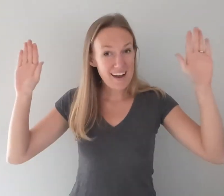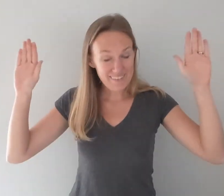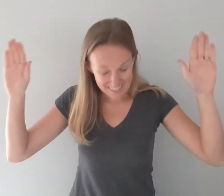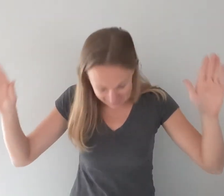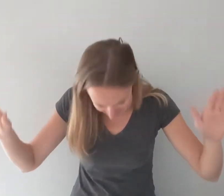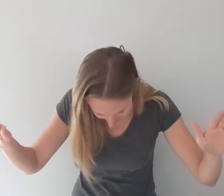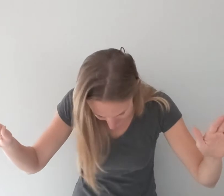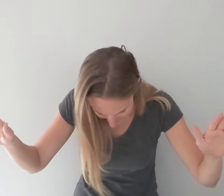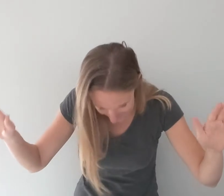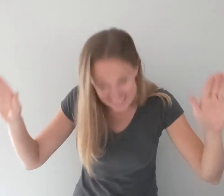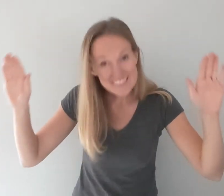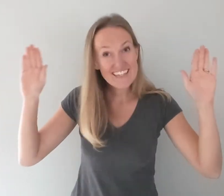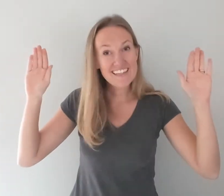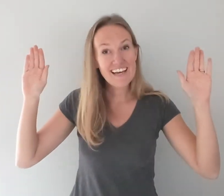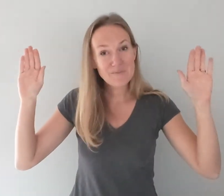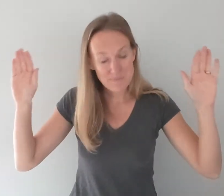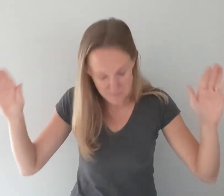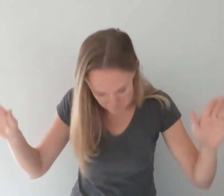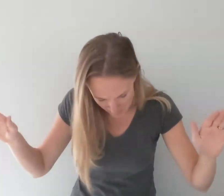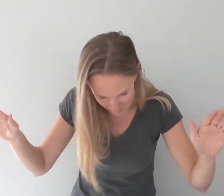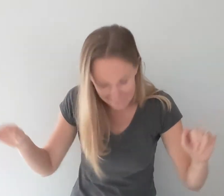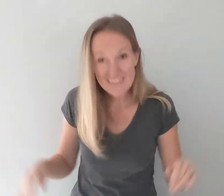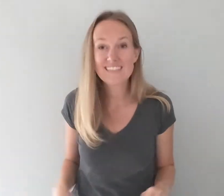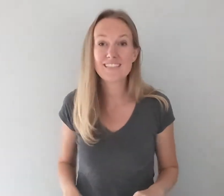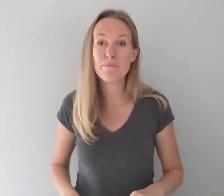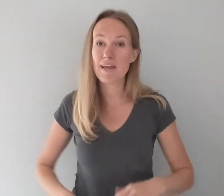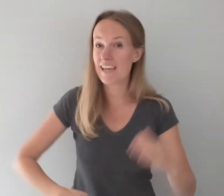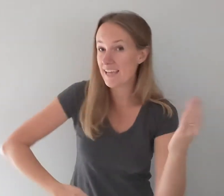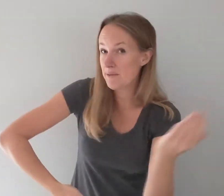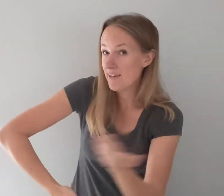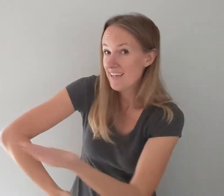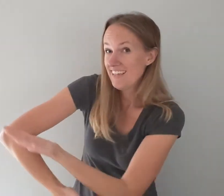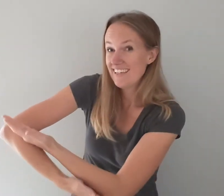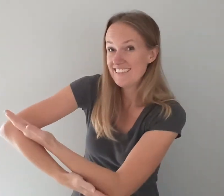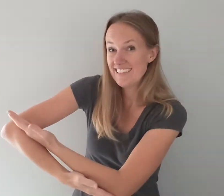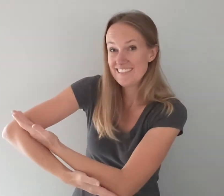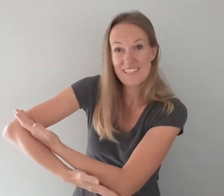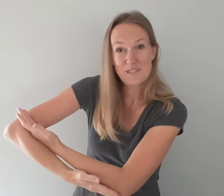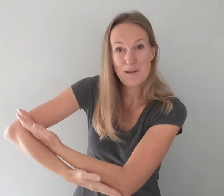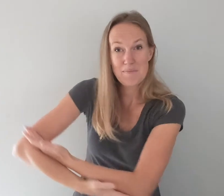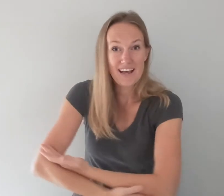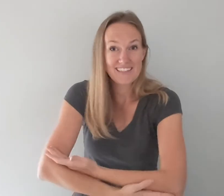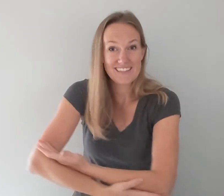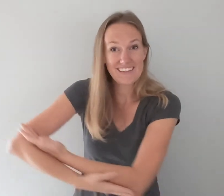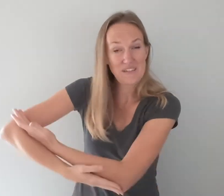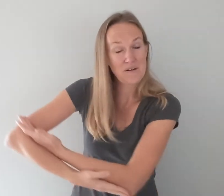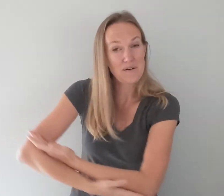bowing, okay? Just like that. Bow to babe. Nice and easy, as you might imagine, like you're